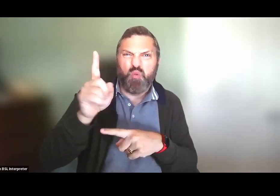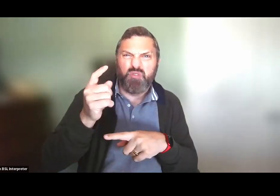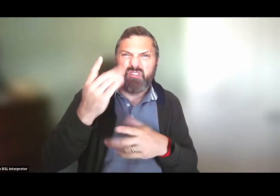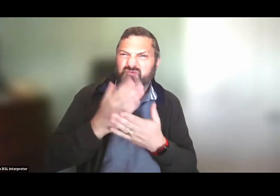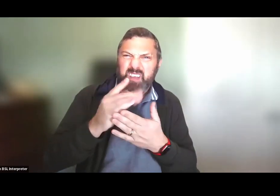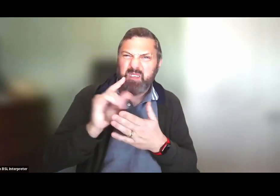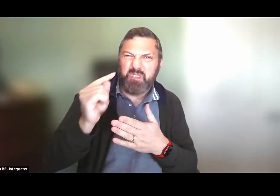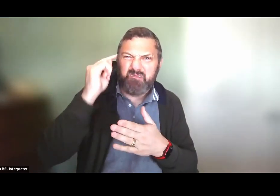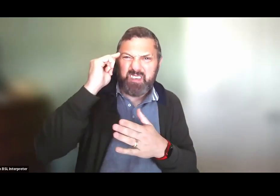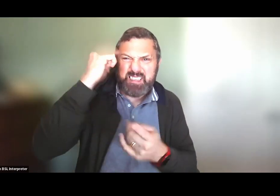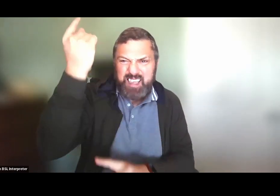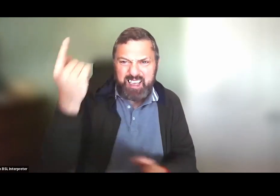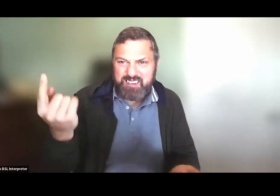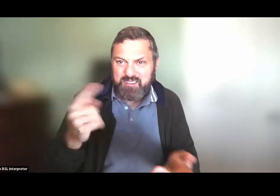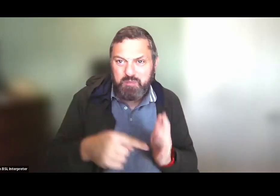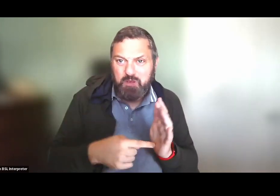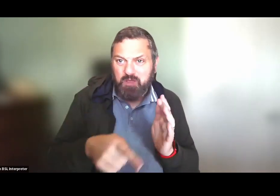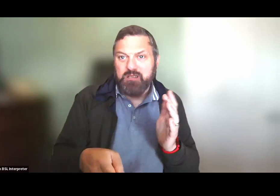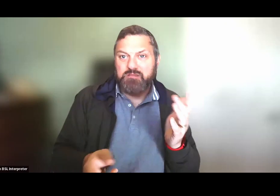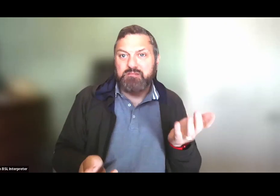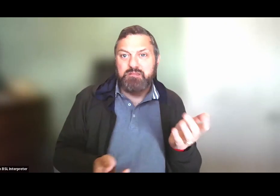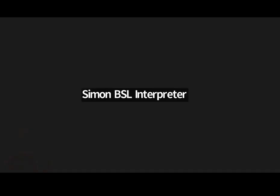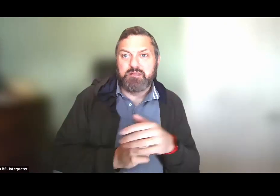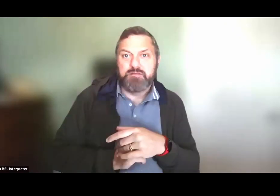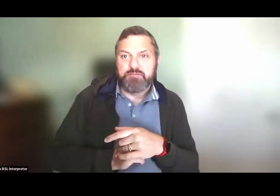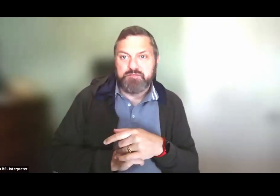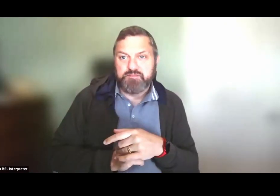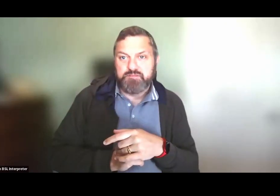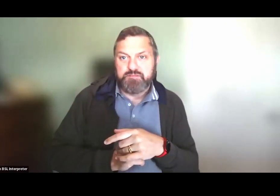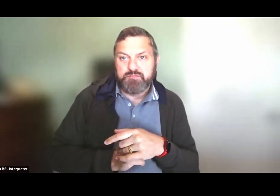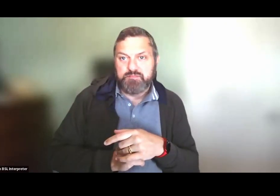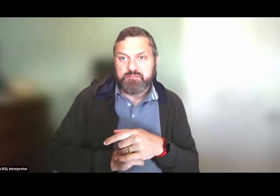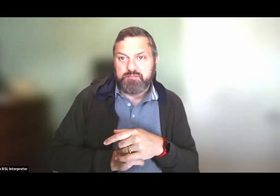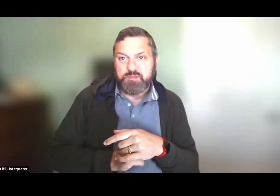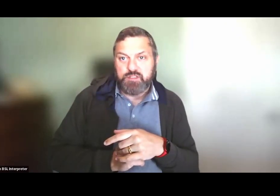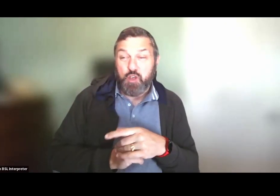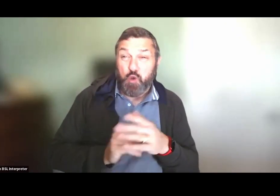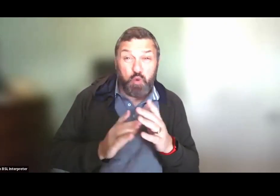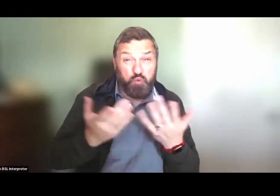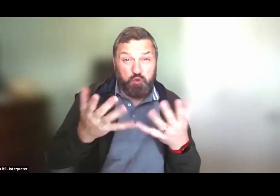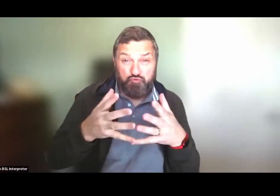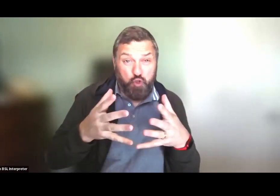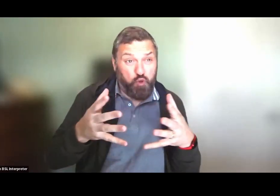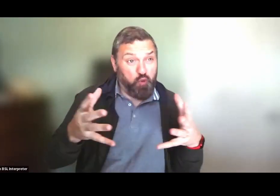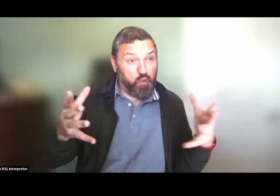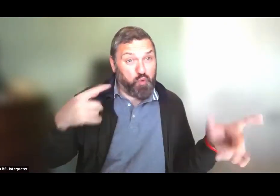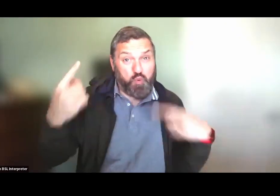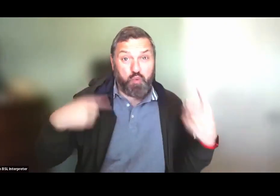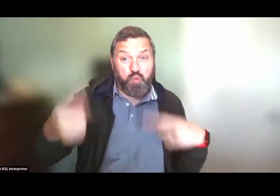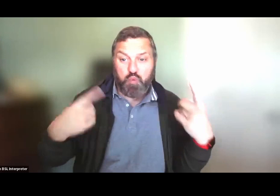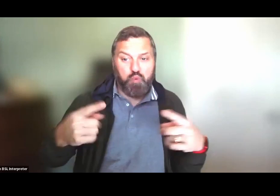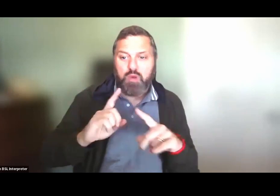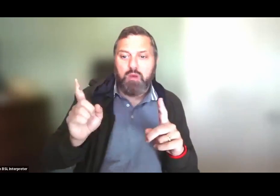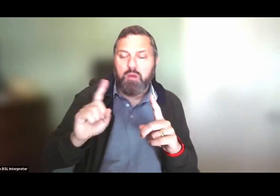ultimately impossible about that. So let's leave behind the pursuit of endless growth and replace it with thriving